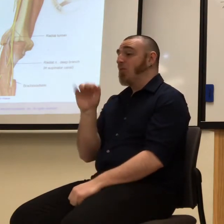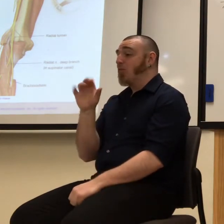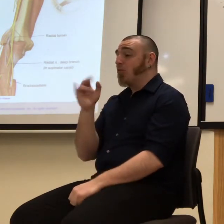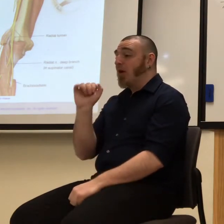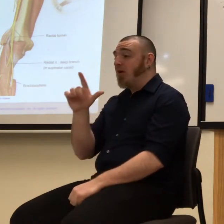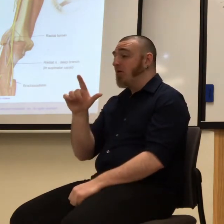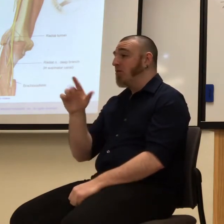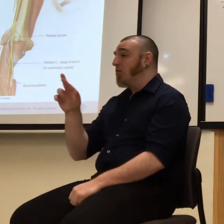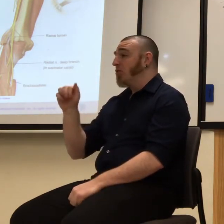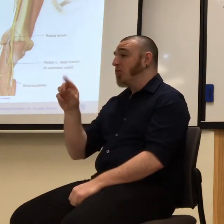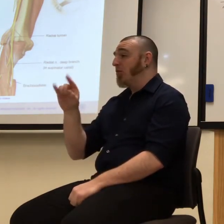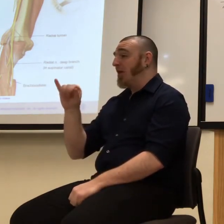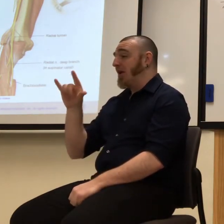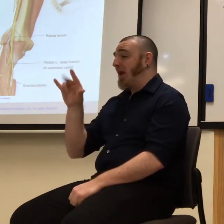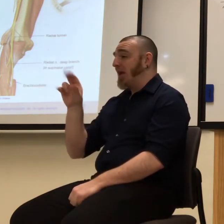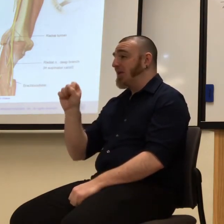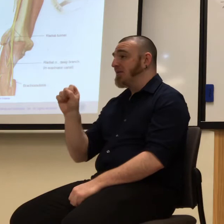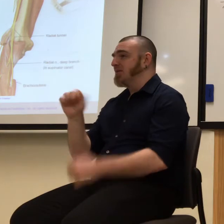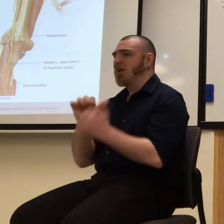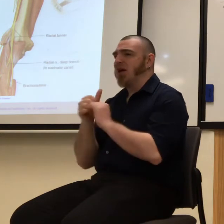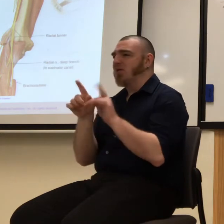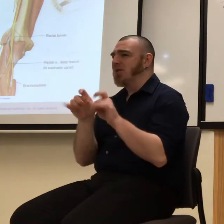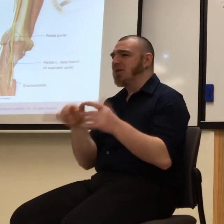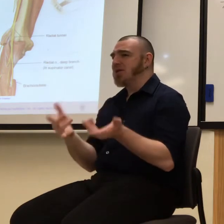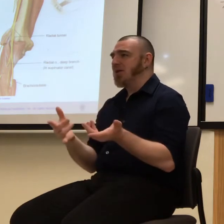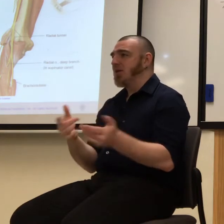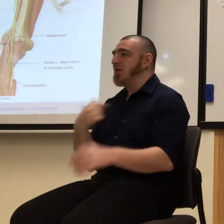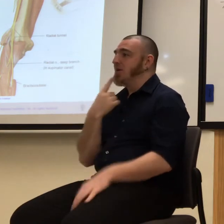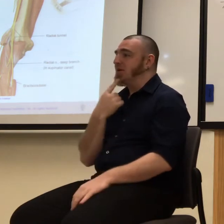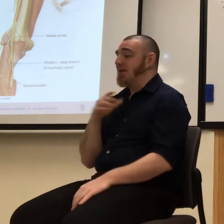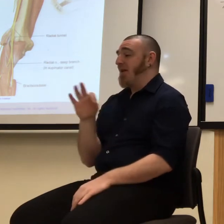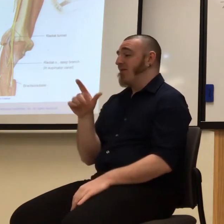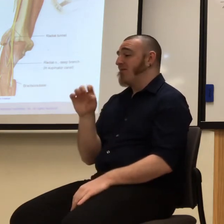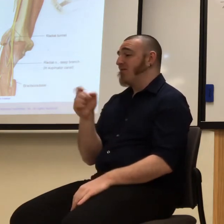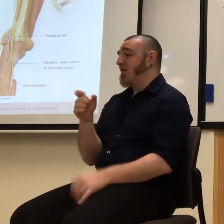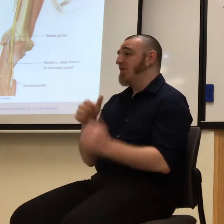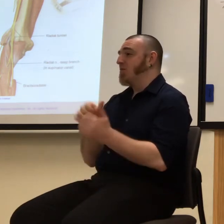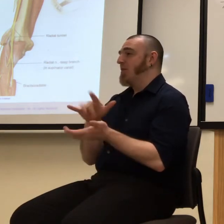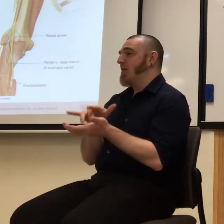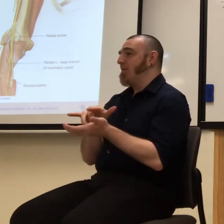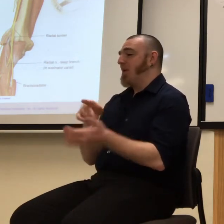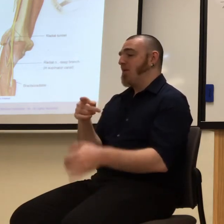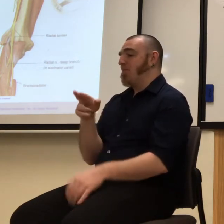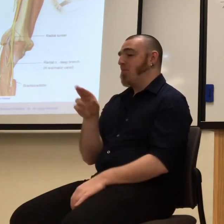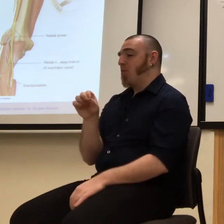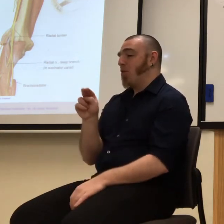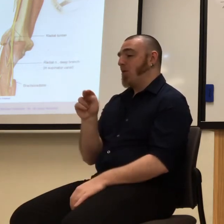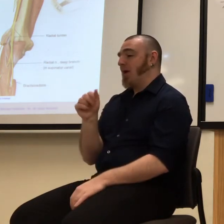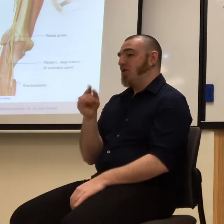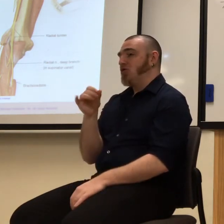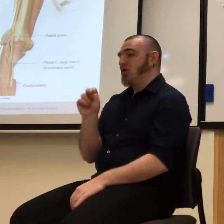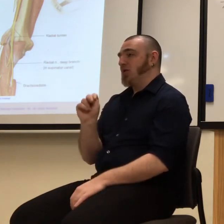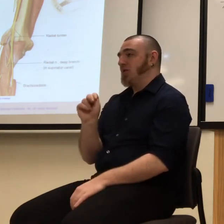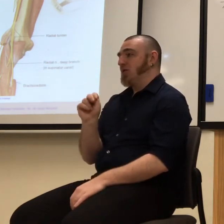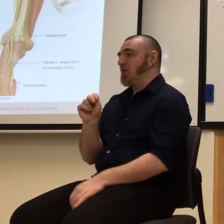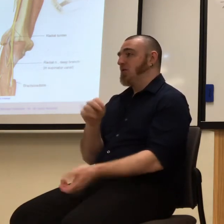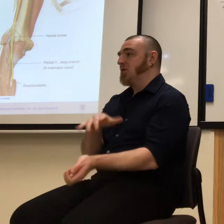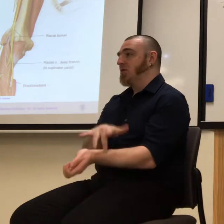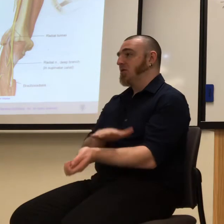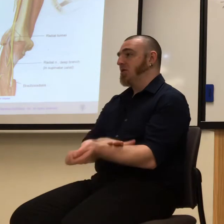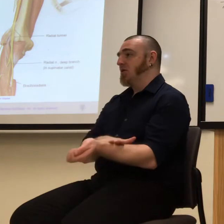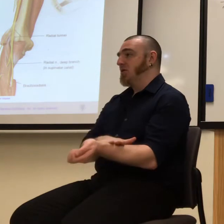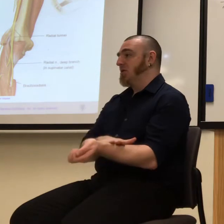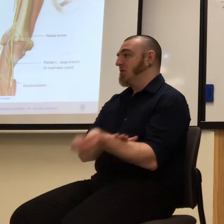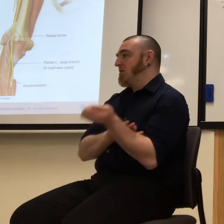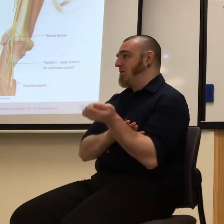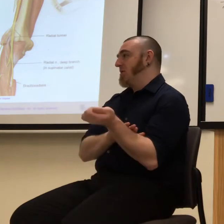strain? Well, you have to know what it does. I said flex in mid-pronation. So have the patient go like this and then, okay, try to flex. And then